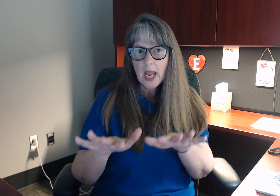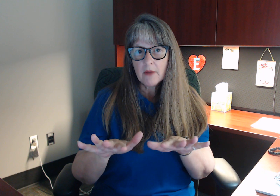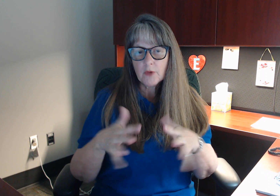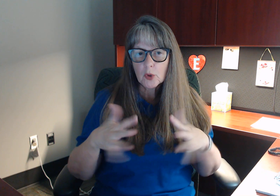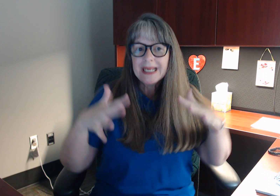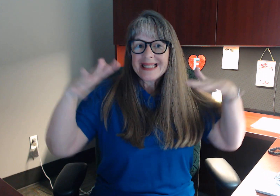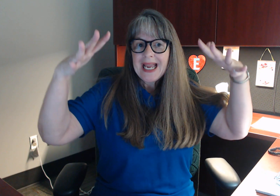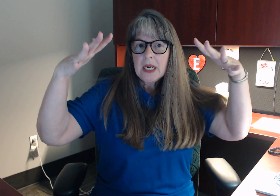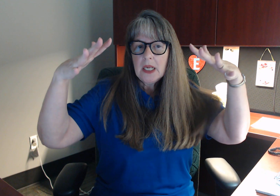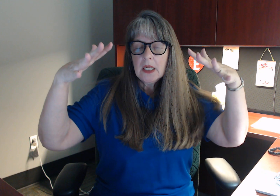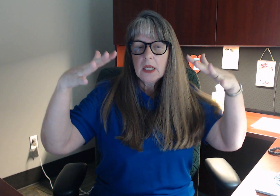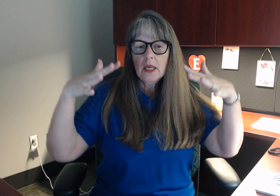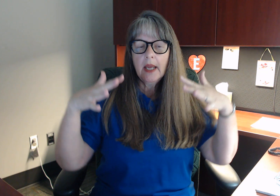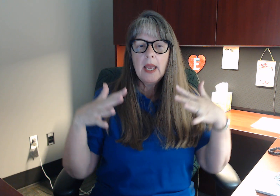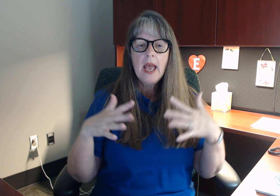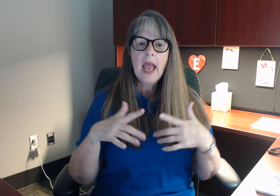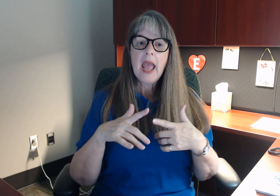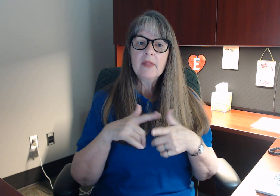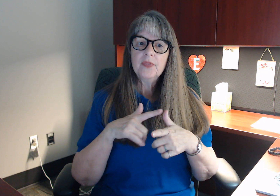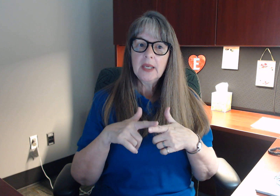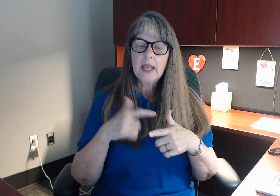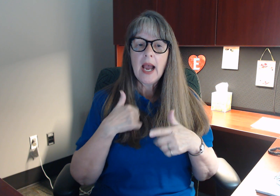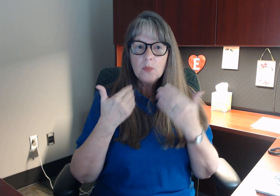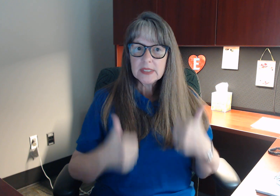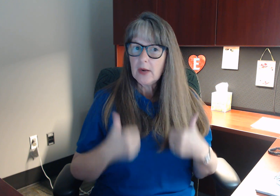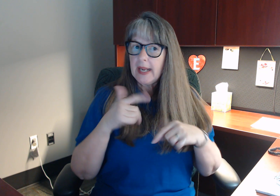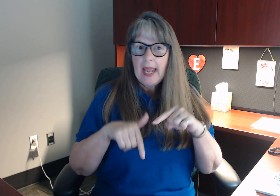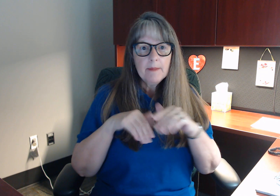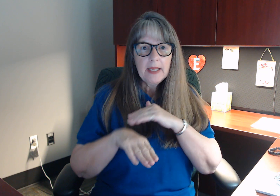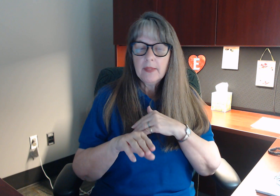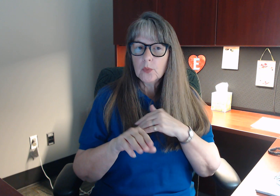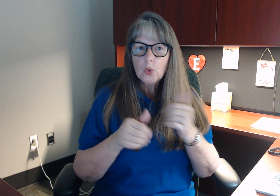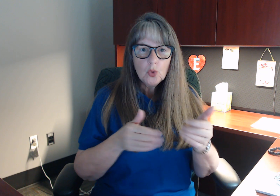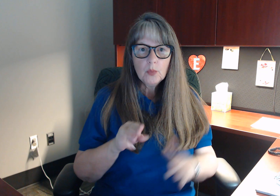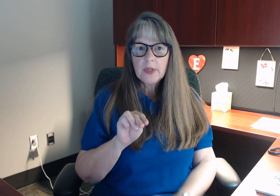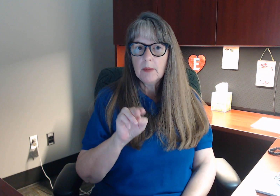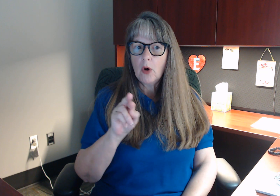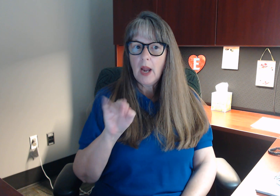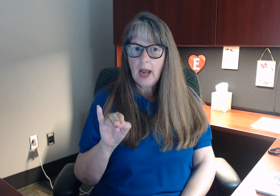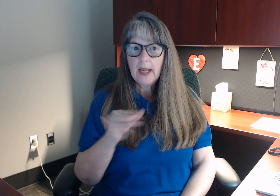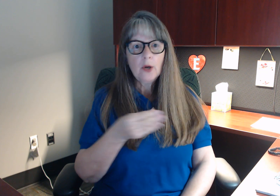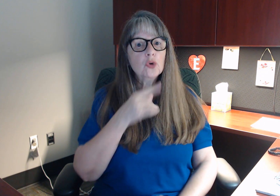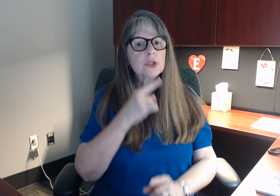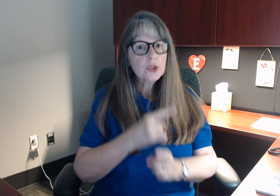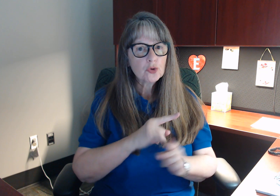from her anxiety. And then I was there. I can't be in the room with the MRI, and her sister would